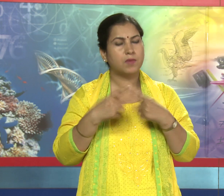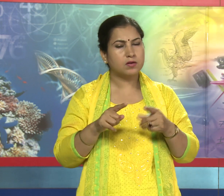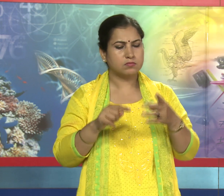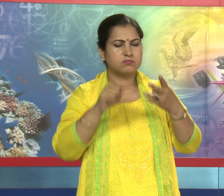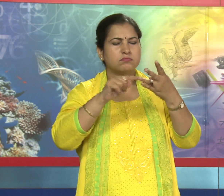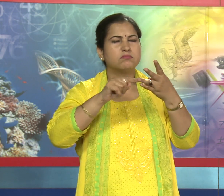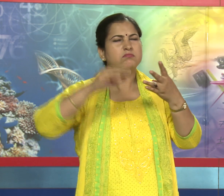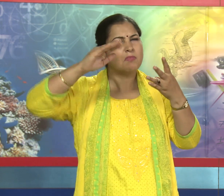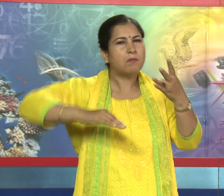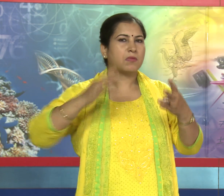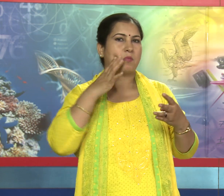is less.